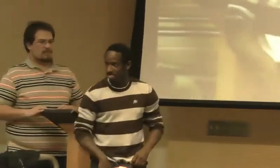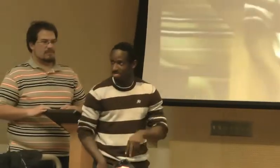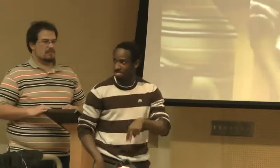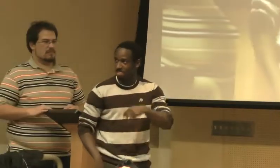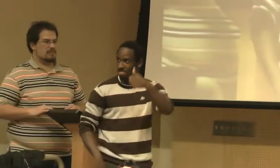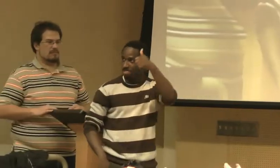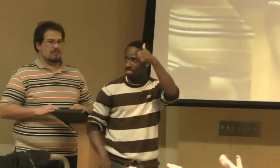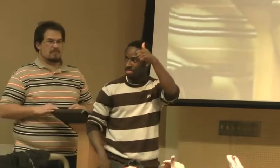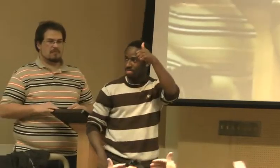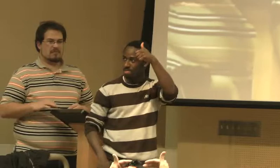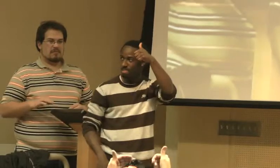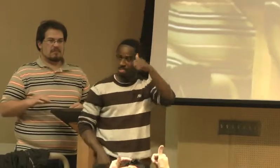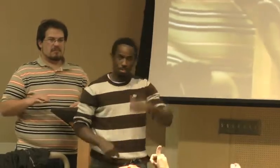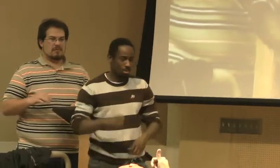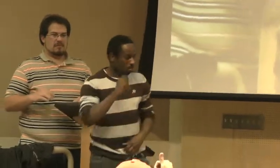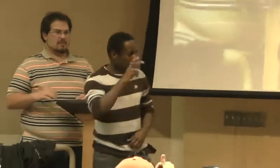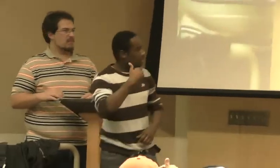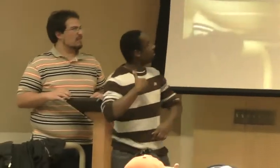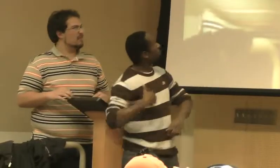jacket. Maybe here? Is this better?